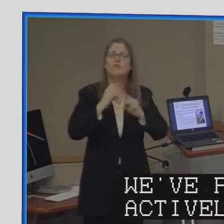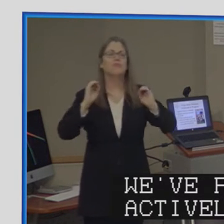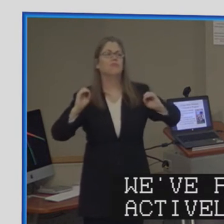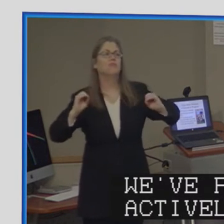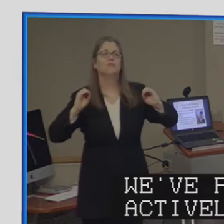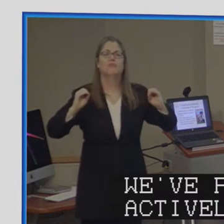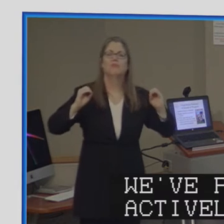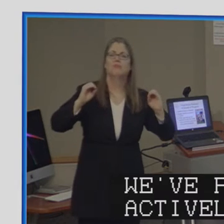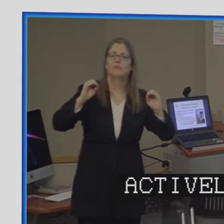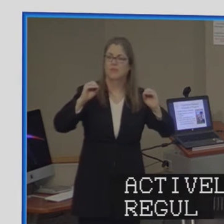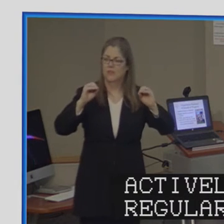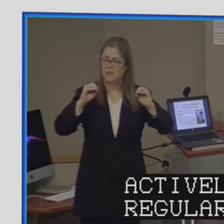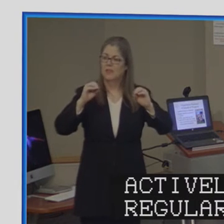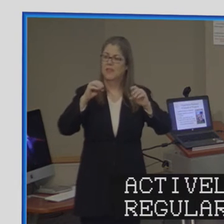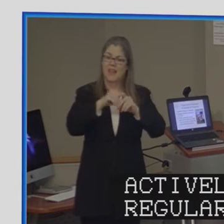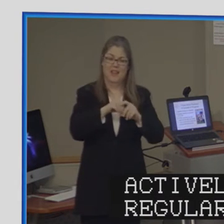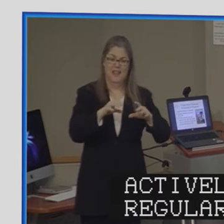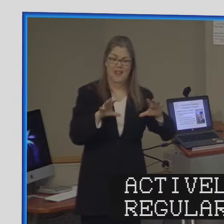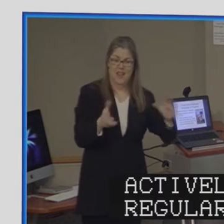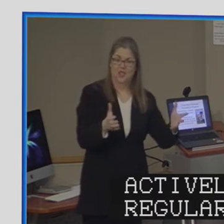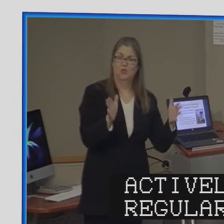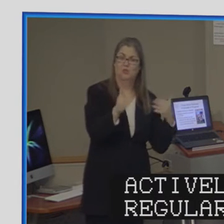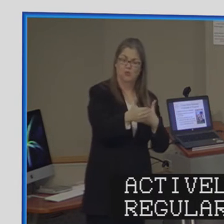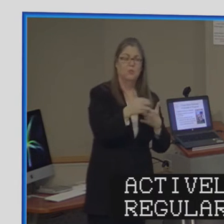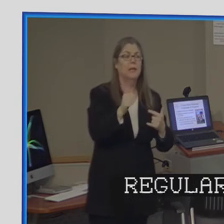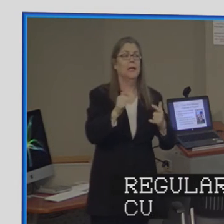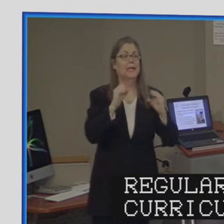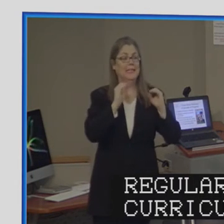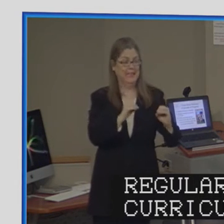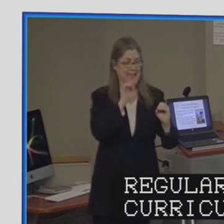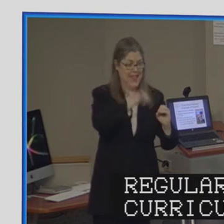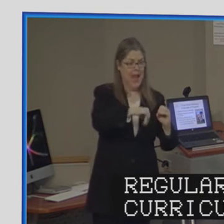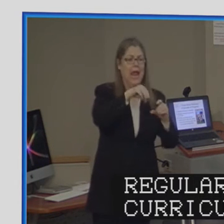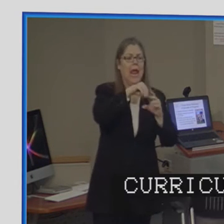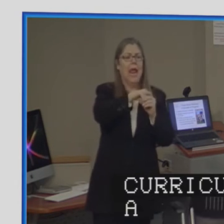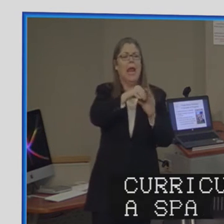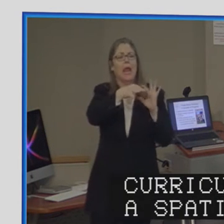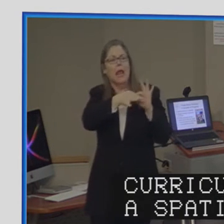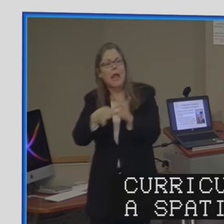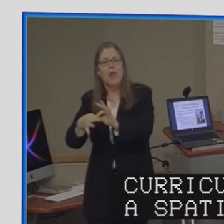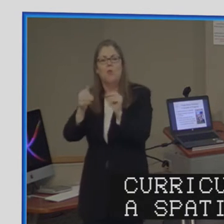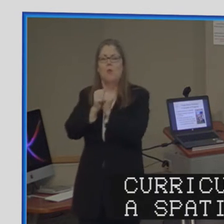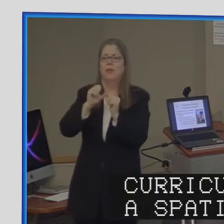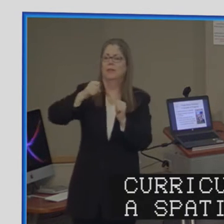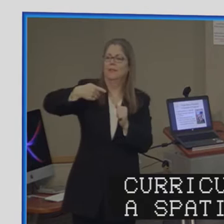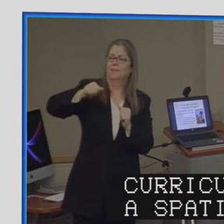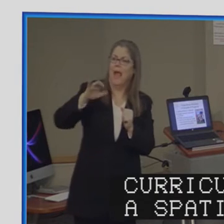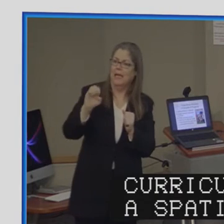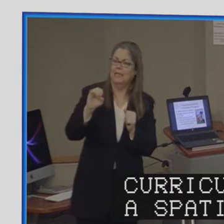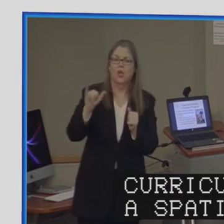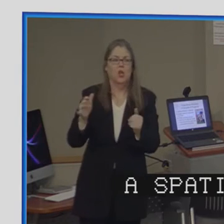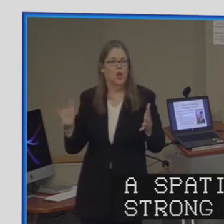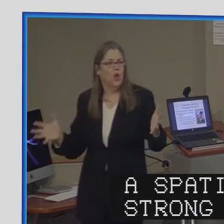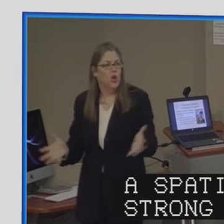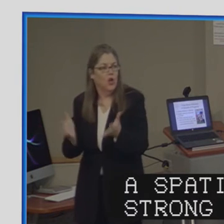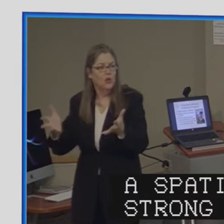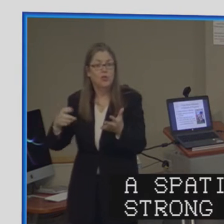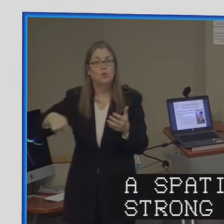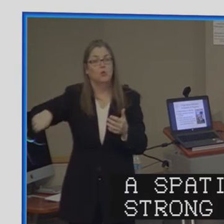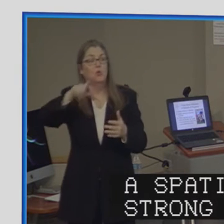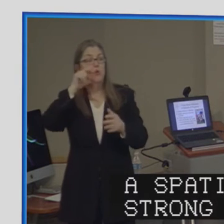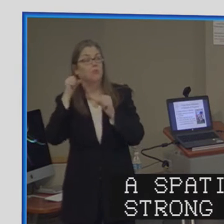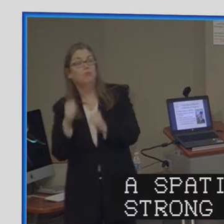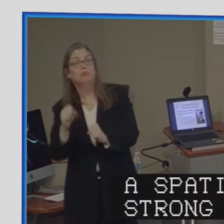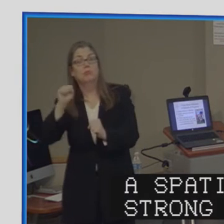curriculum, you can teach it in a spatial way that encourages strong spatial thinkers to learn, that also